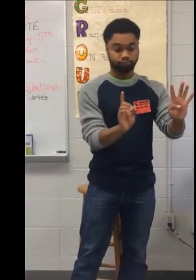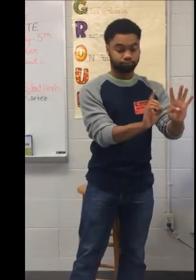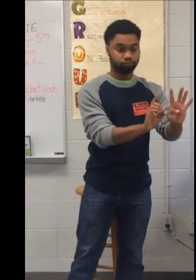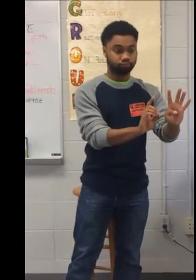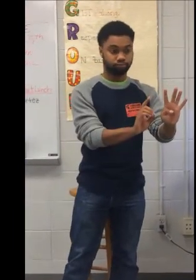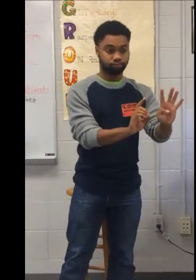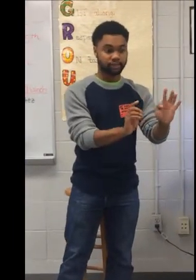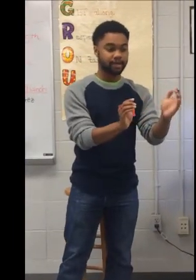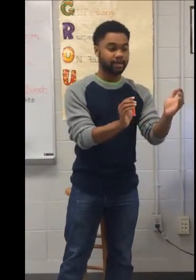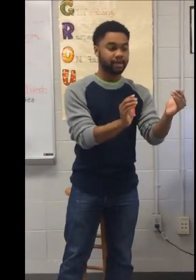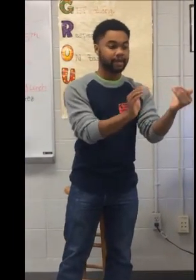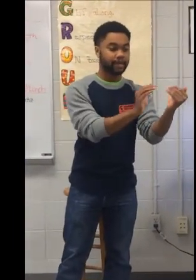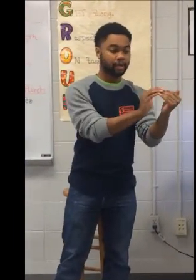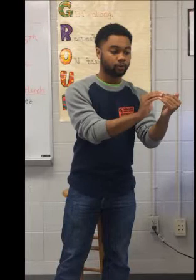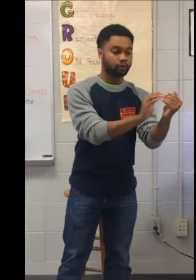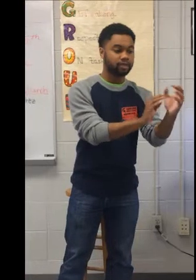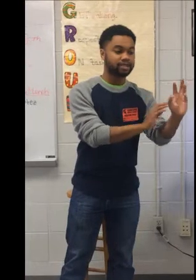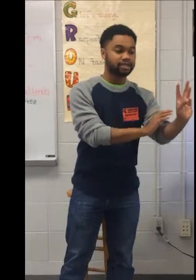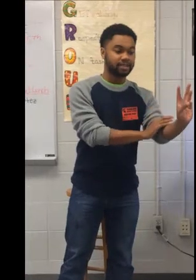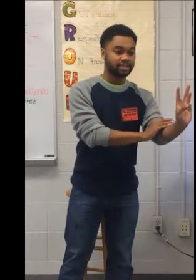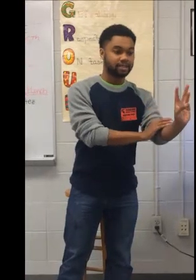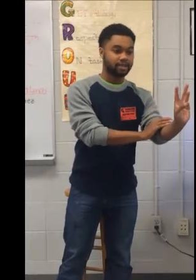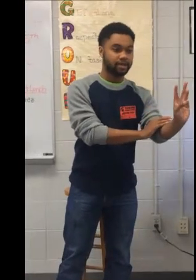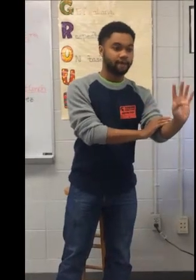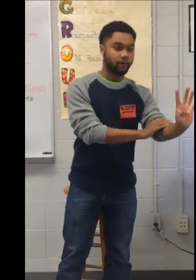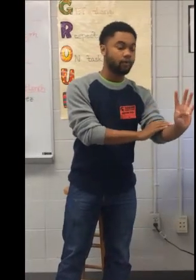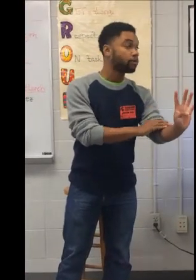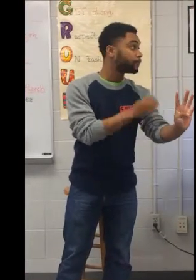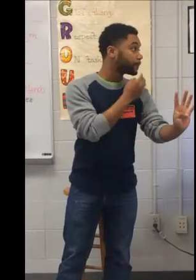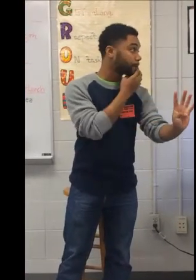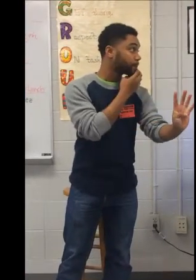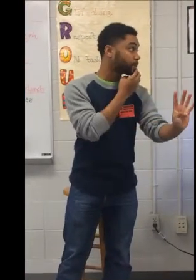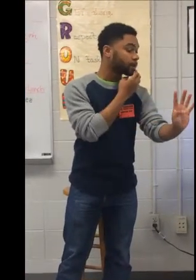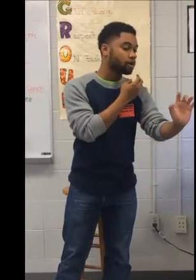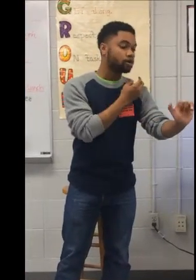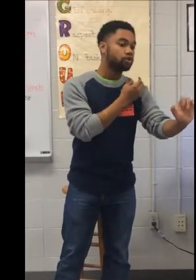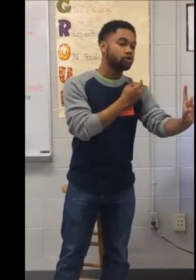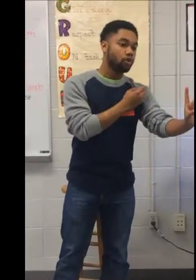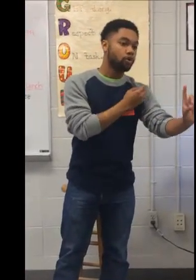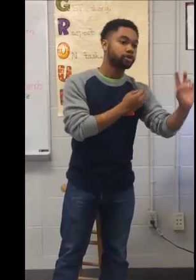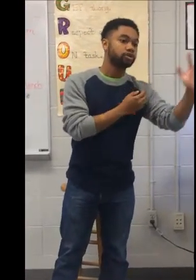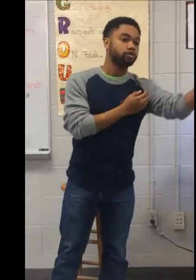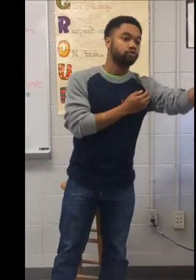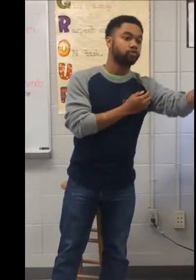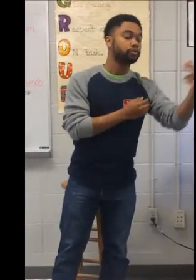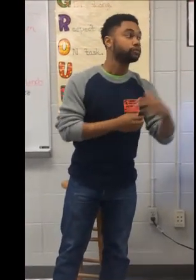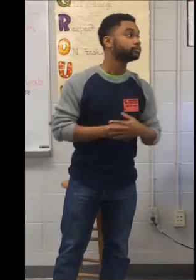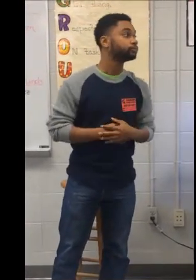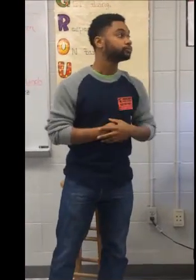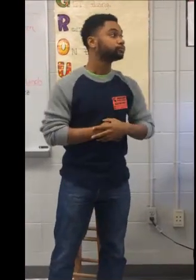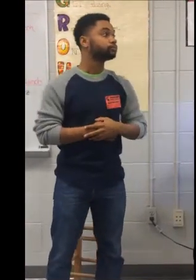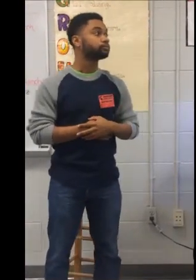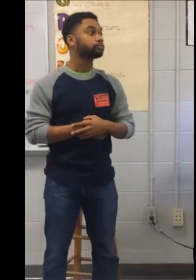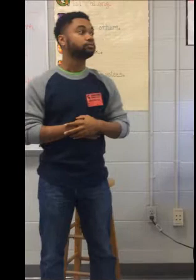12. 64 yards cubed. Boys and girls, some of you sitting in this room